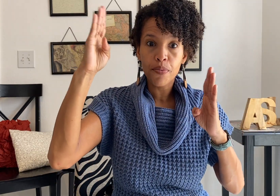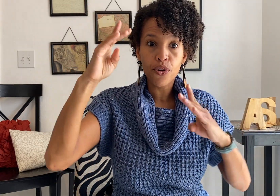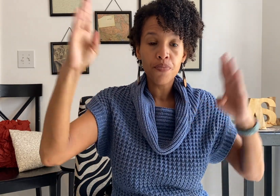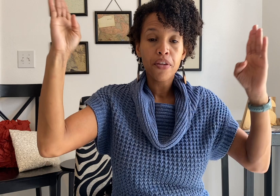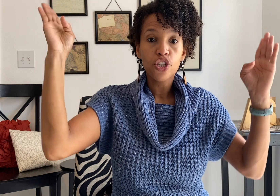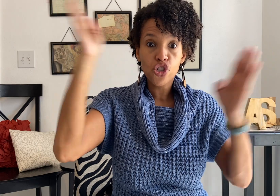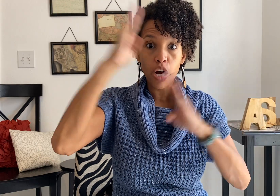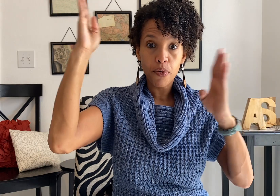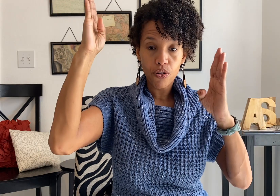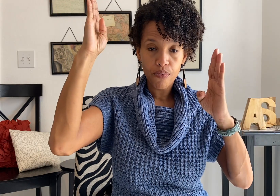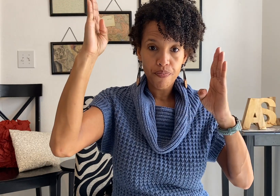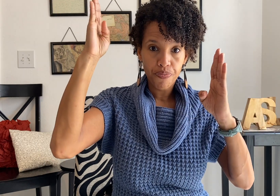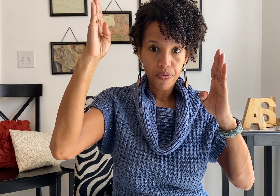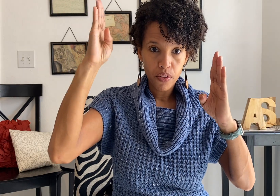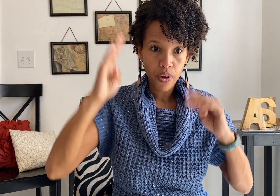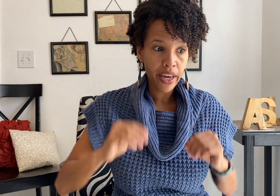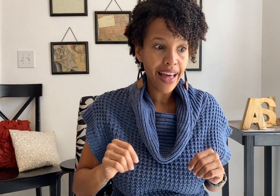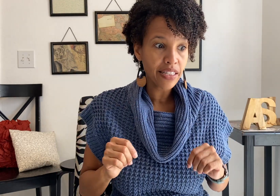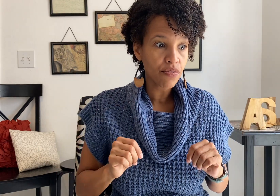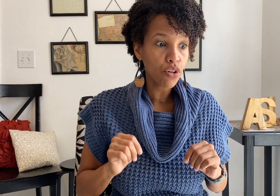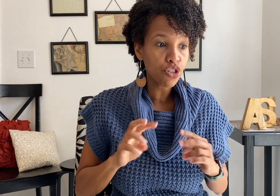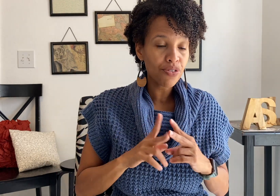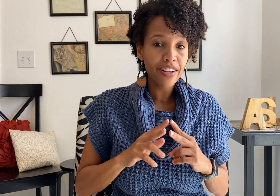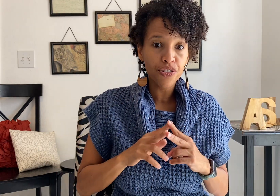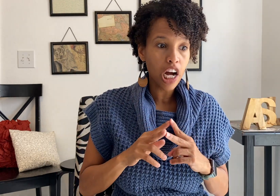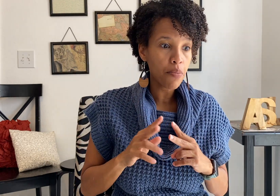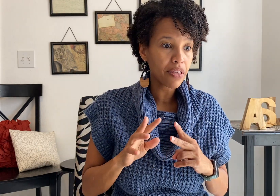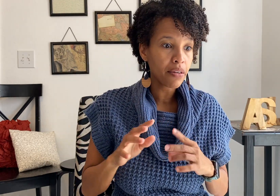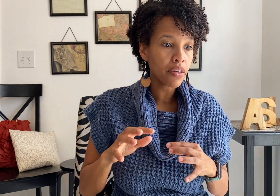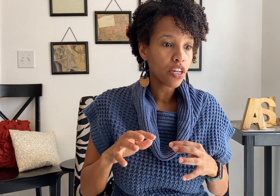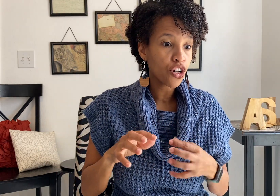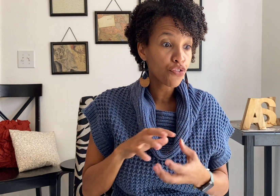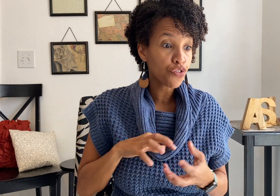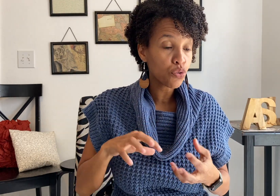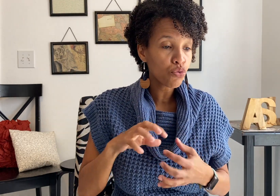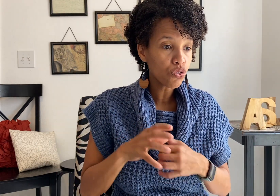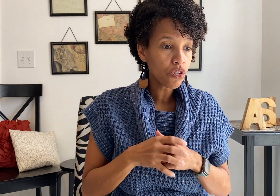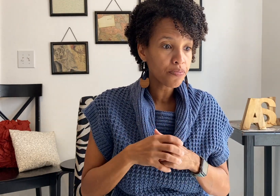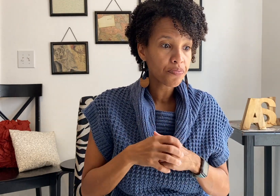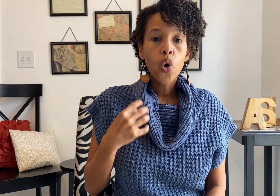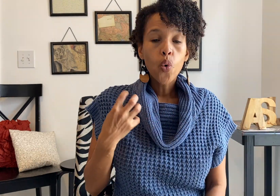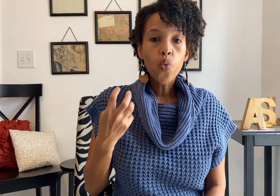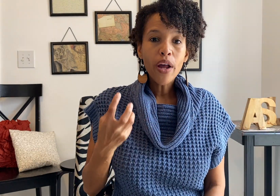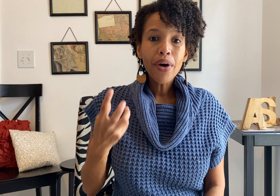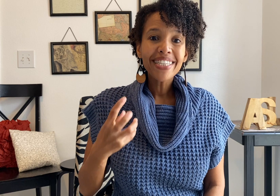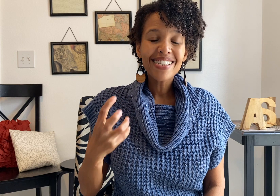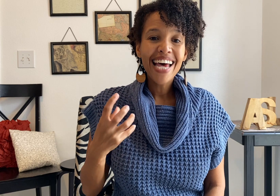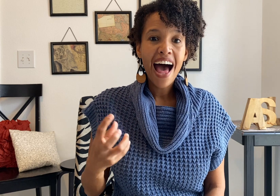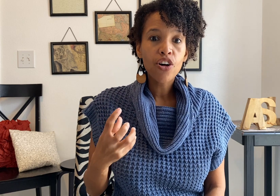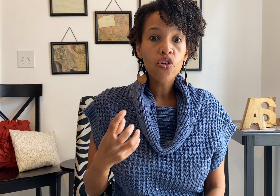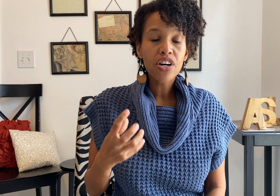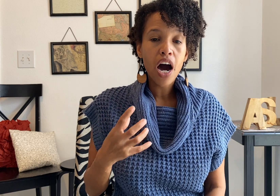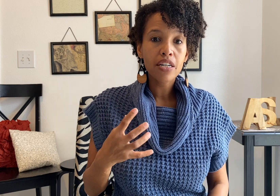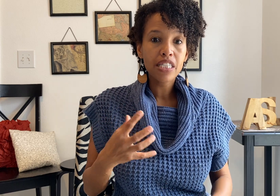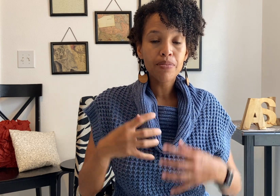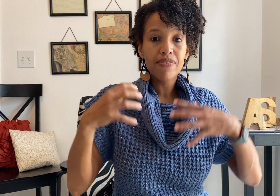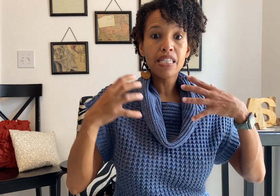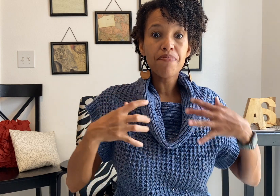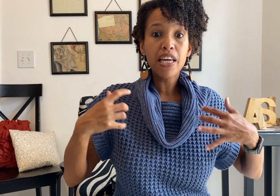trouble. Trouble, okay? Those two signs are commonly confused. One way to tackle the concept of something